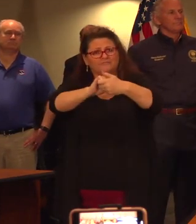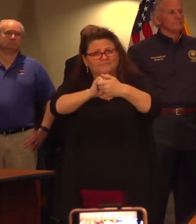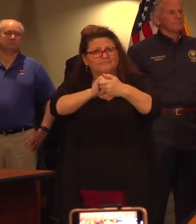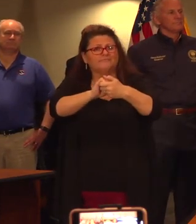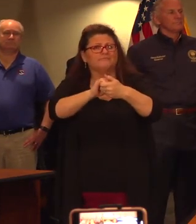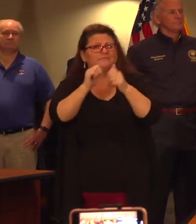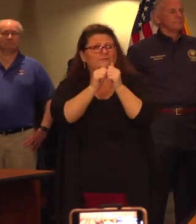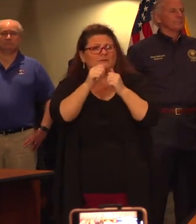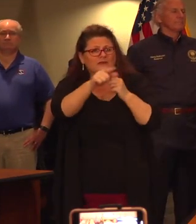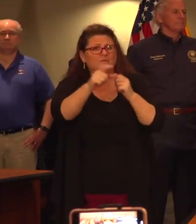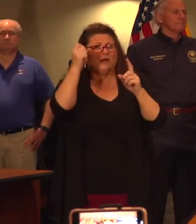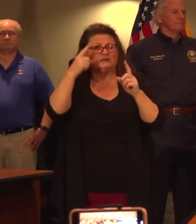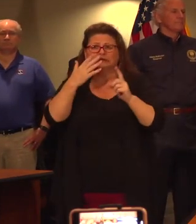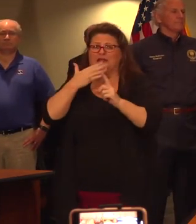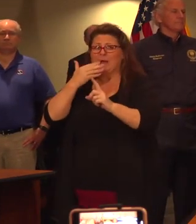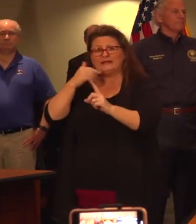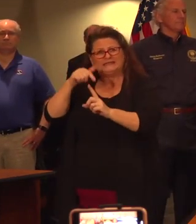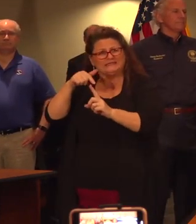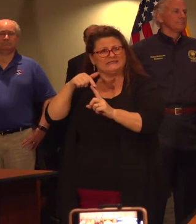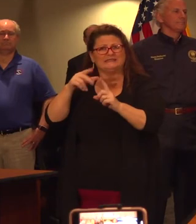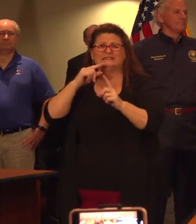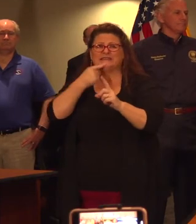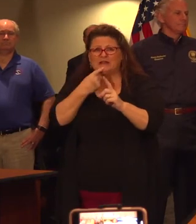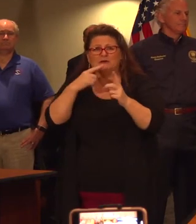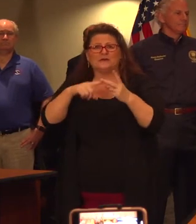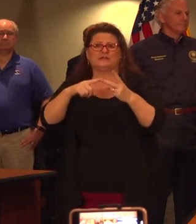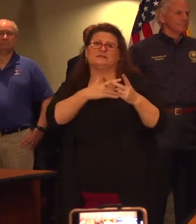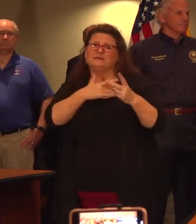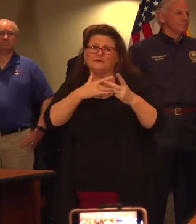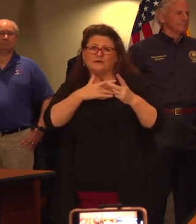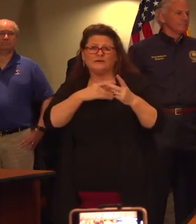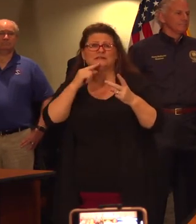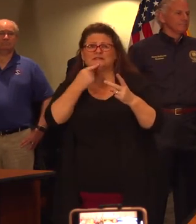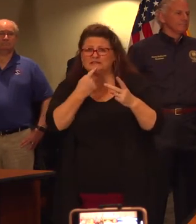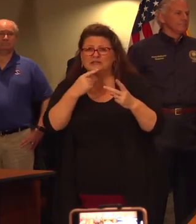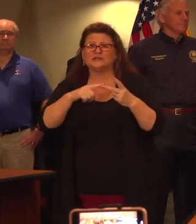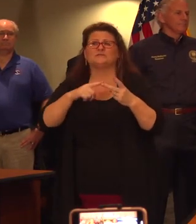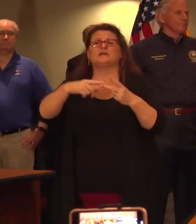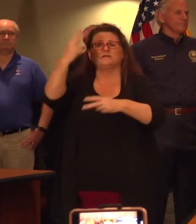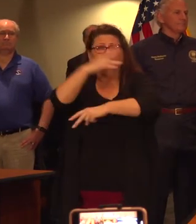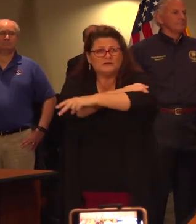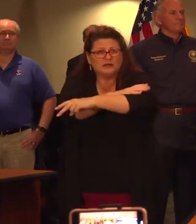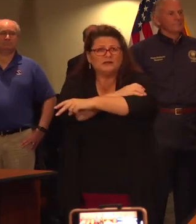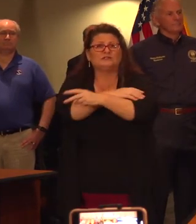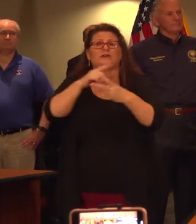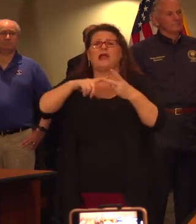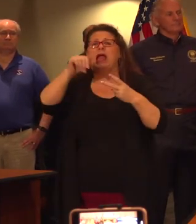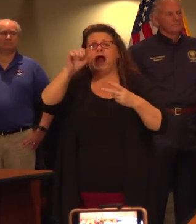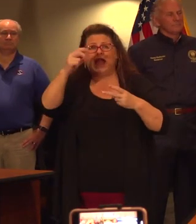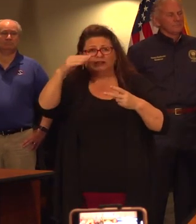express how conditions such as diabetes, hypertension, asthma, and obesity exacerbate